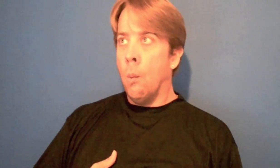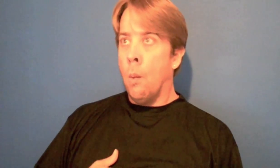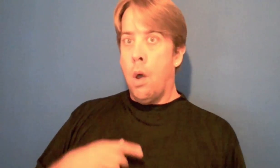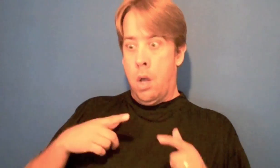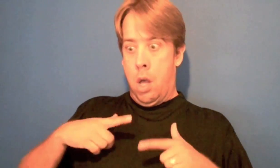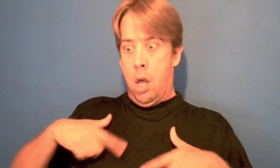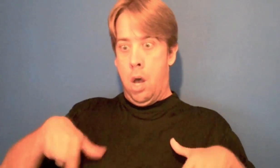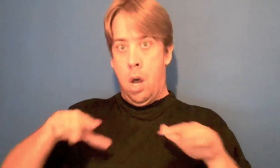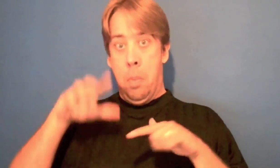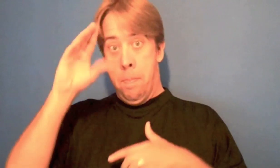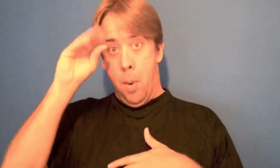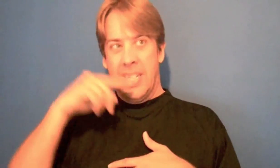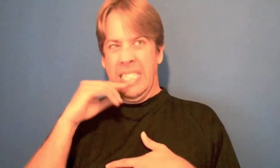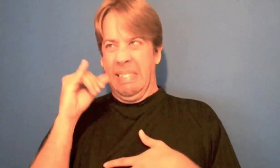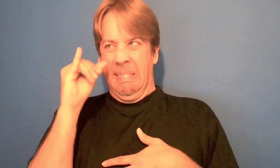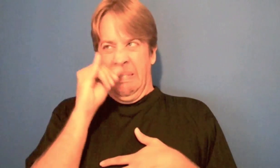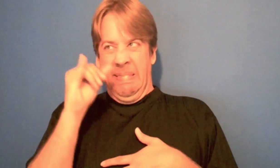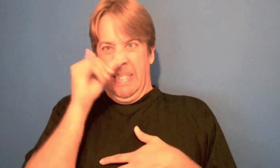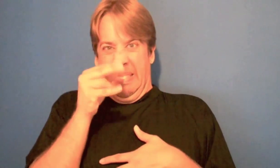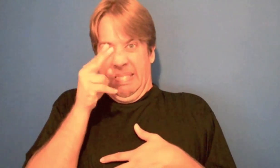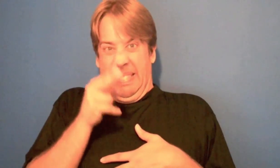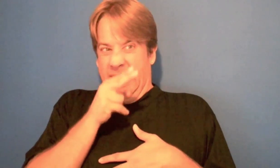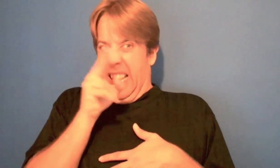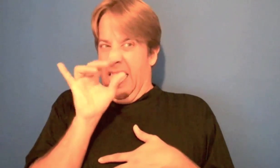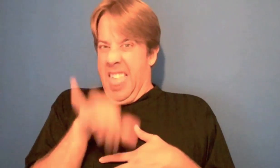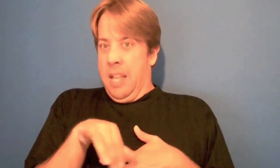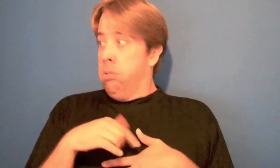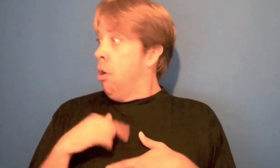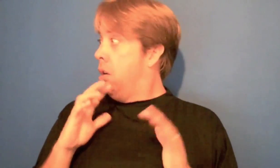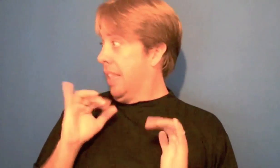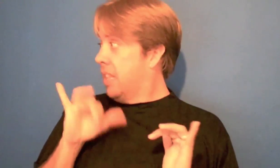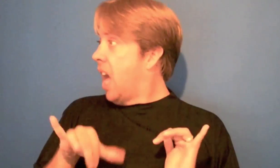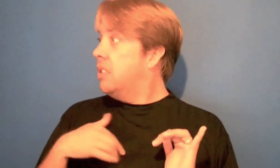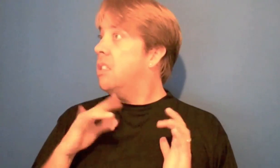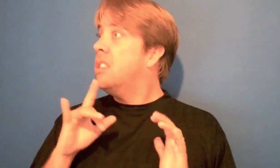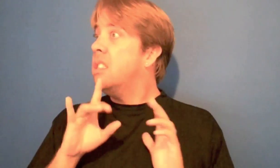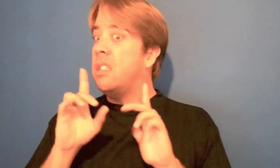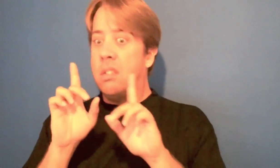please? And that's when all the boys said, oh, you're in for it now.